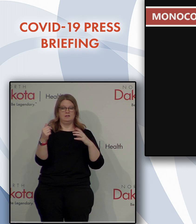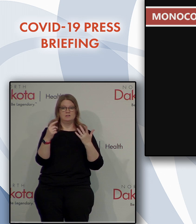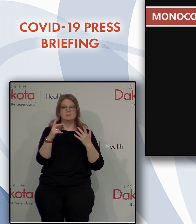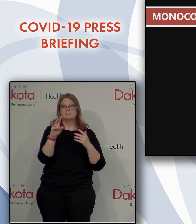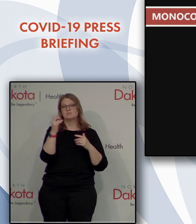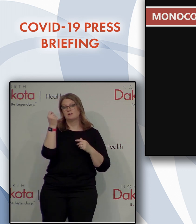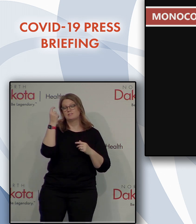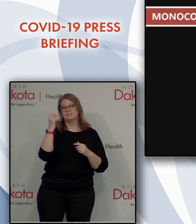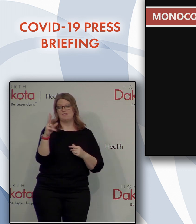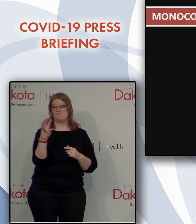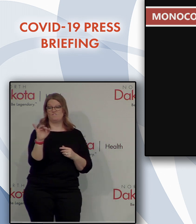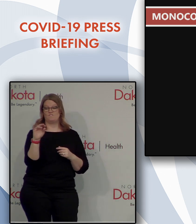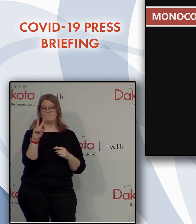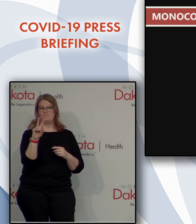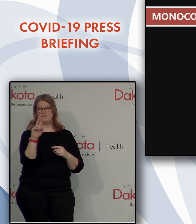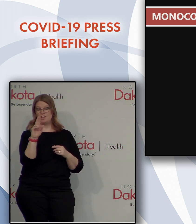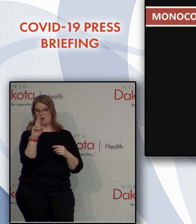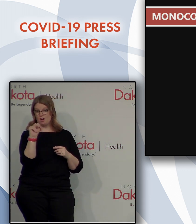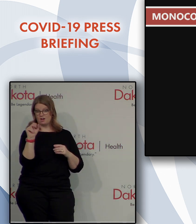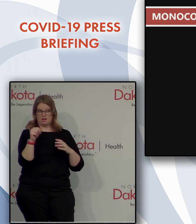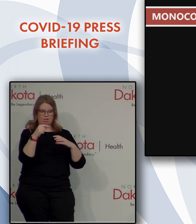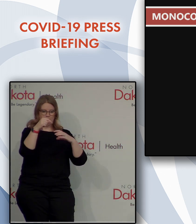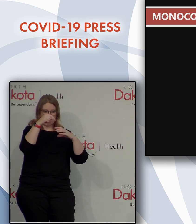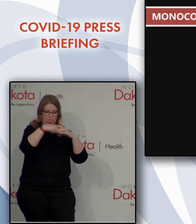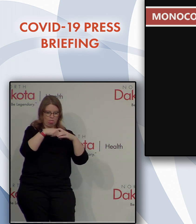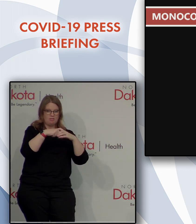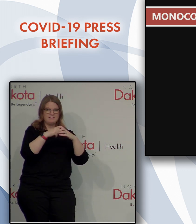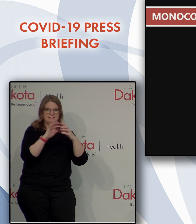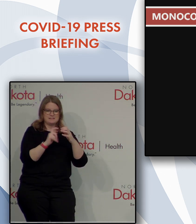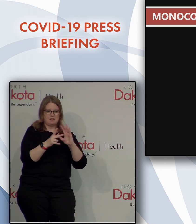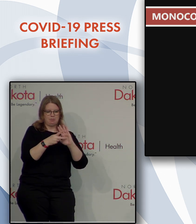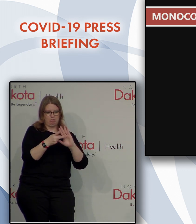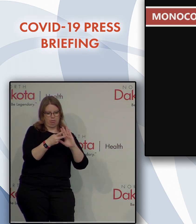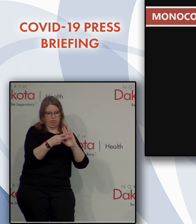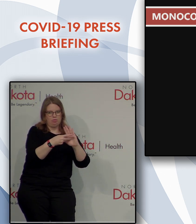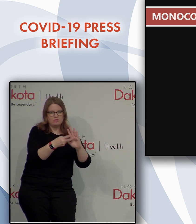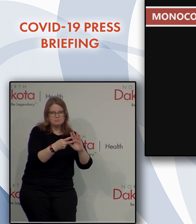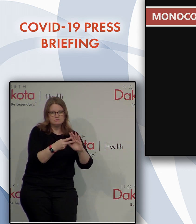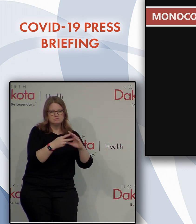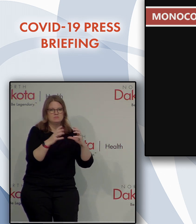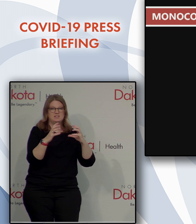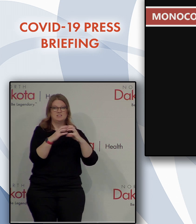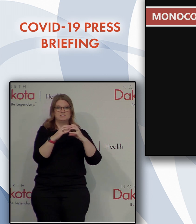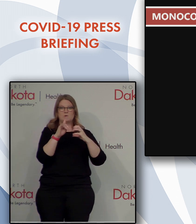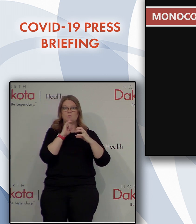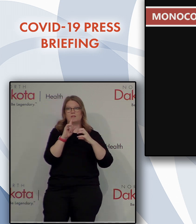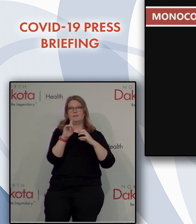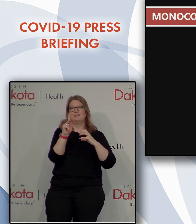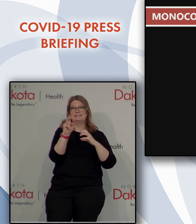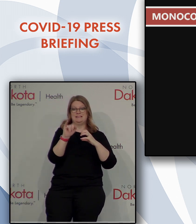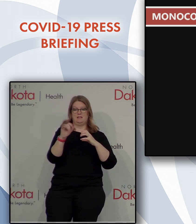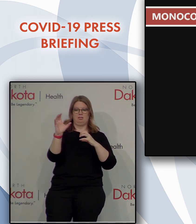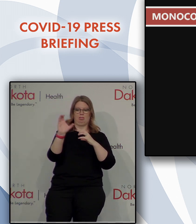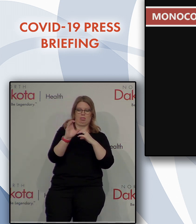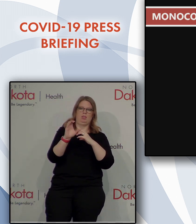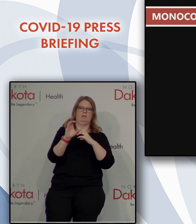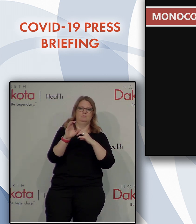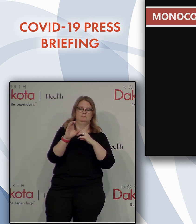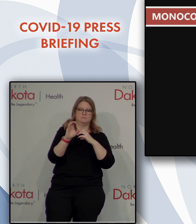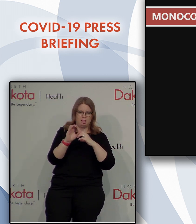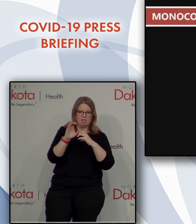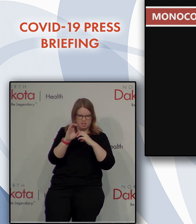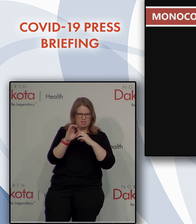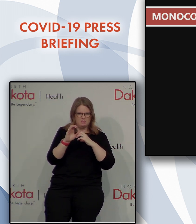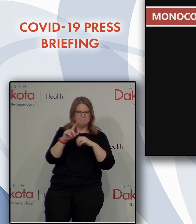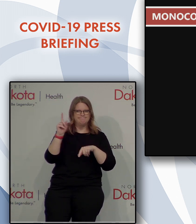replication of the virus within your own body. This medication is reserved for high-risk patients who have just recently